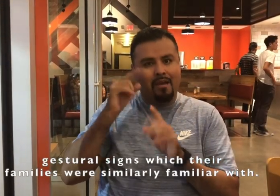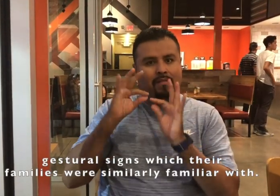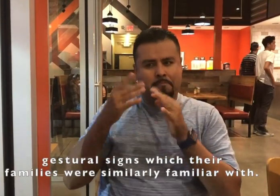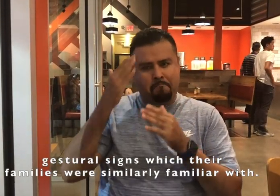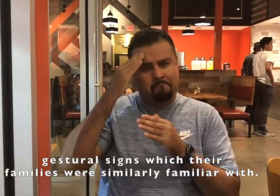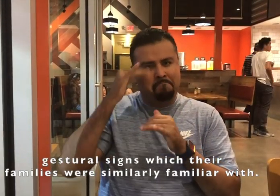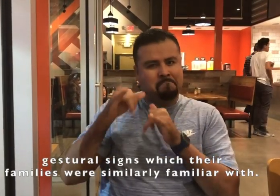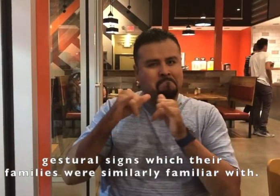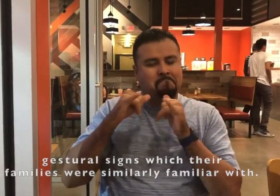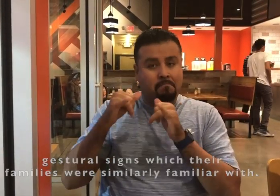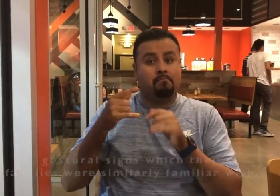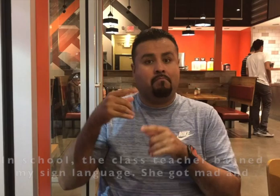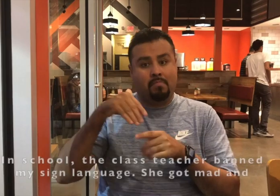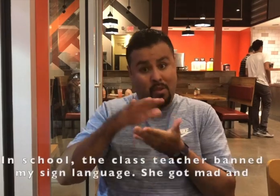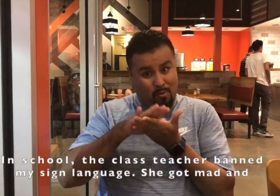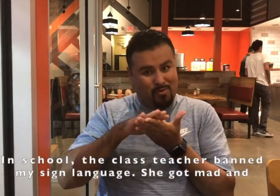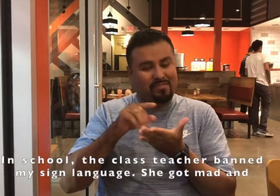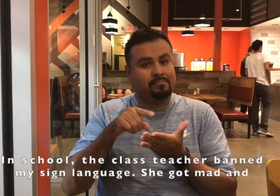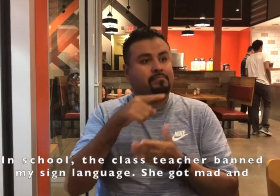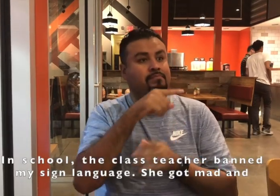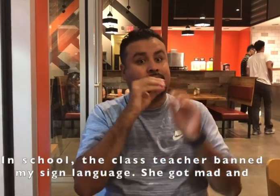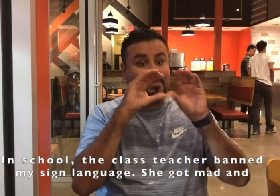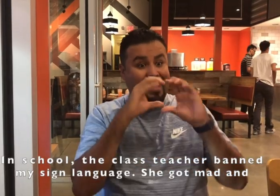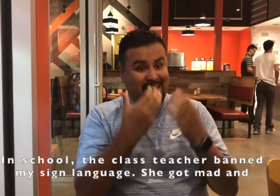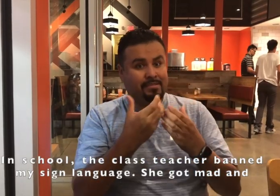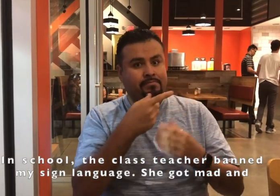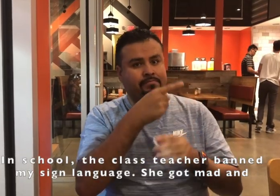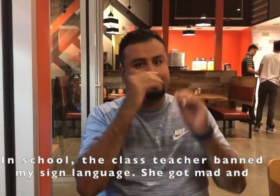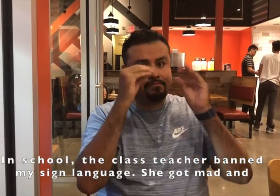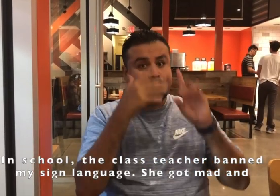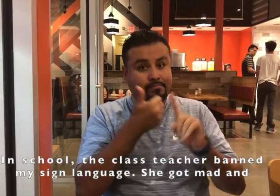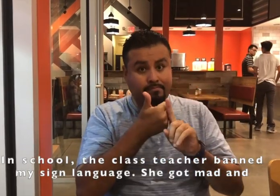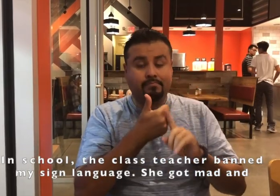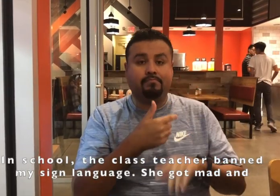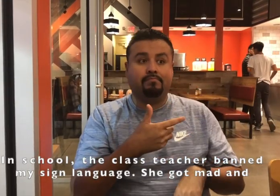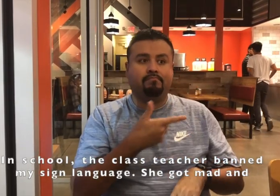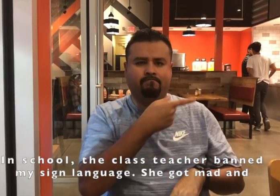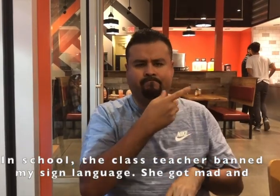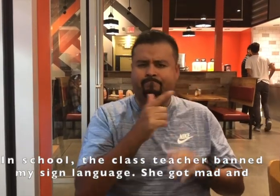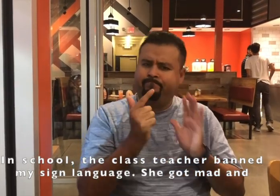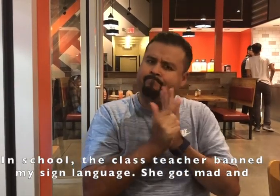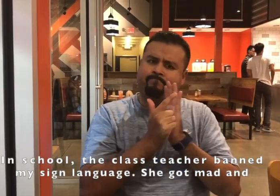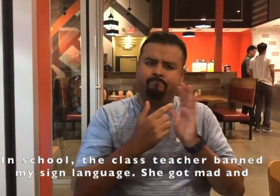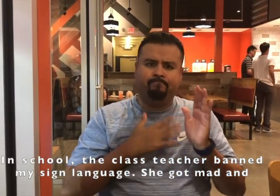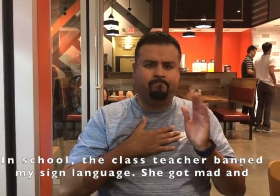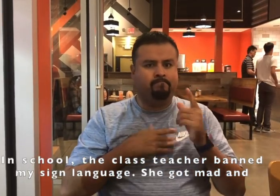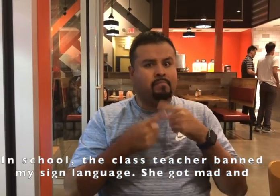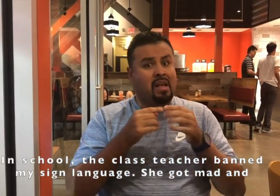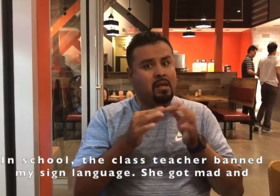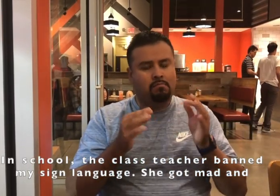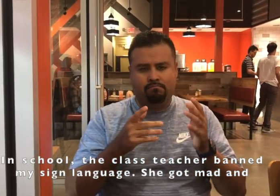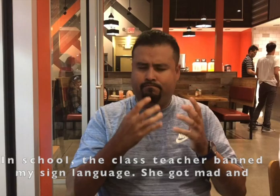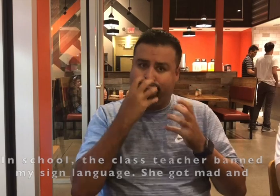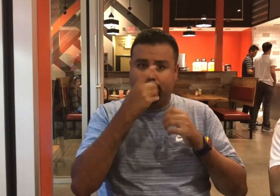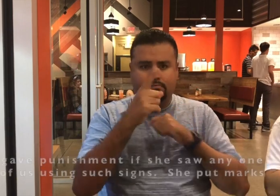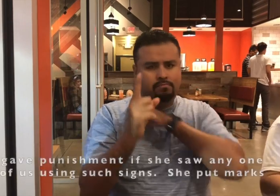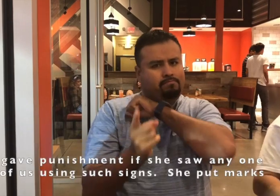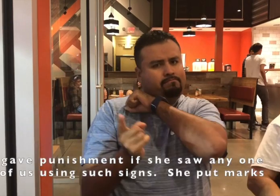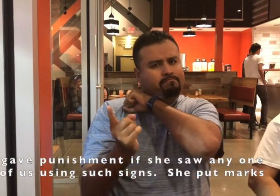signs with their families, and in school, the class teacher banned my language, my sign language, and